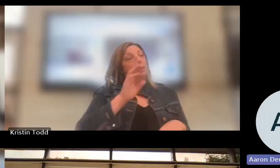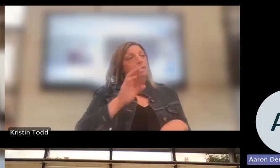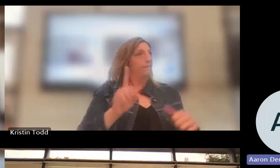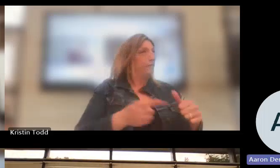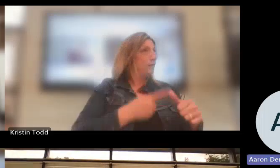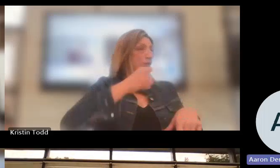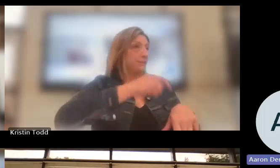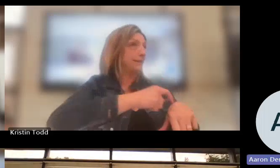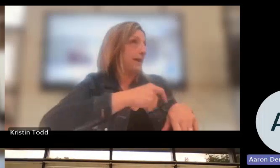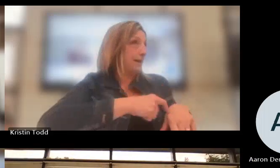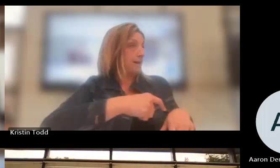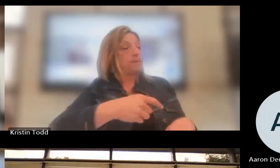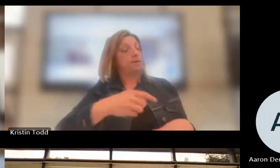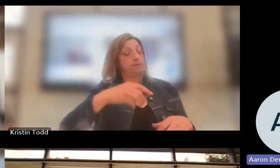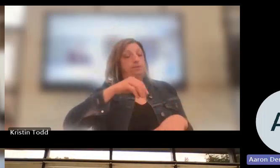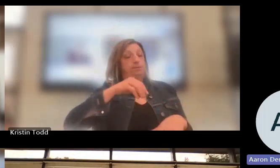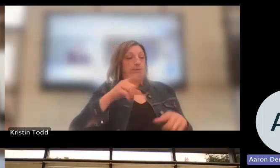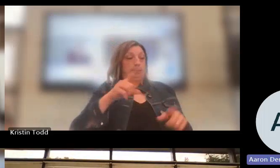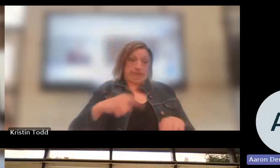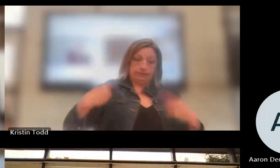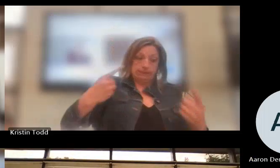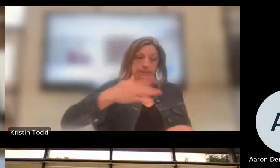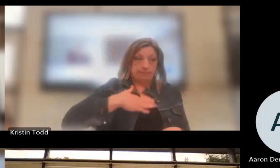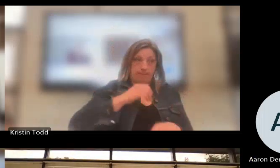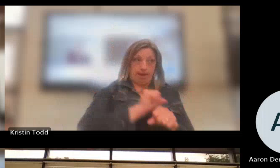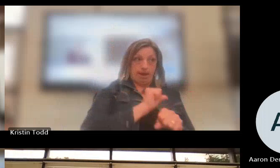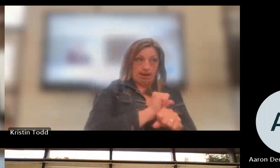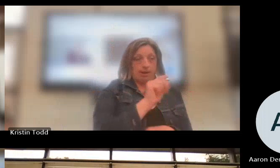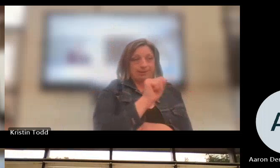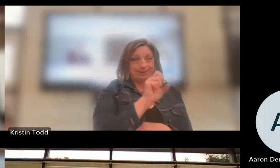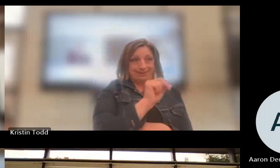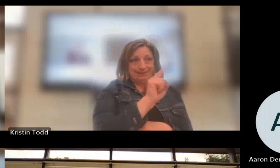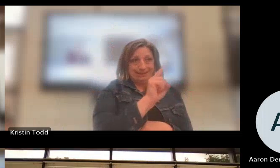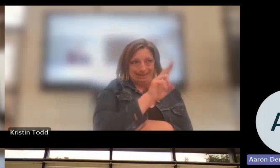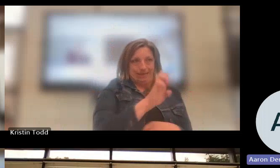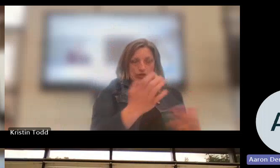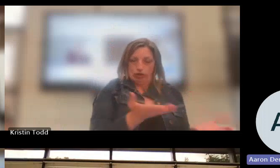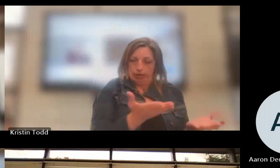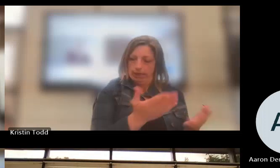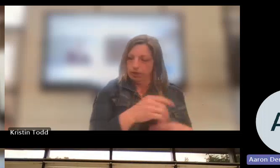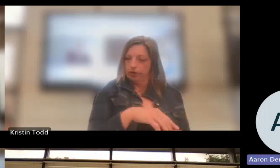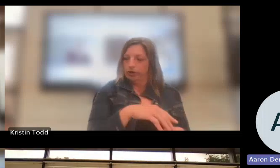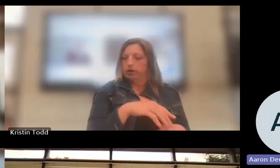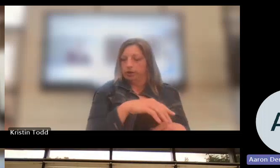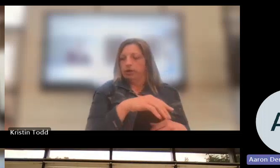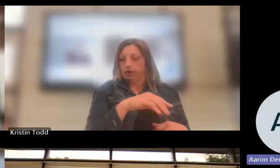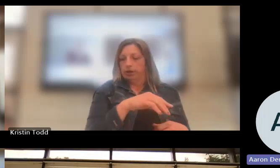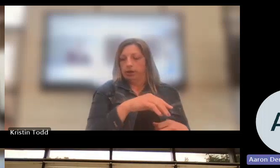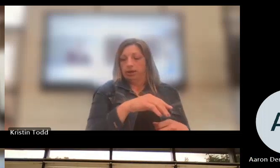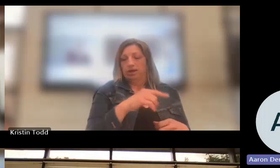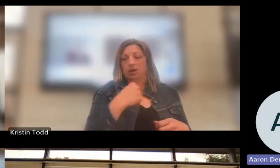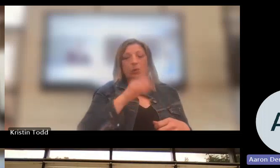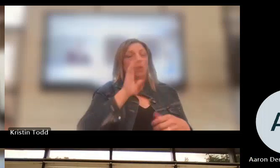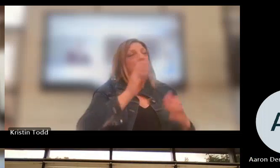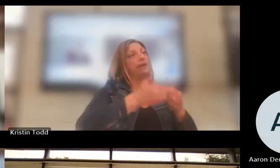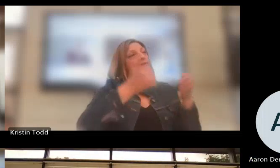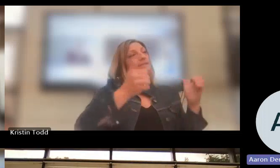And also the first time since, or at least during my tenure